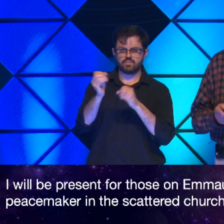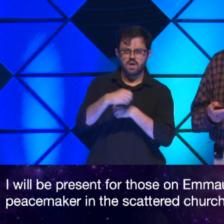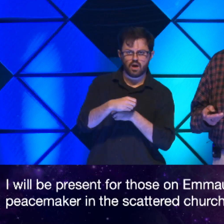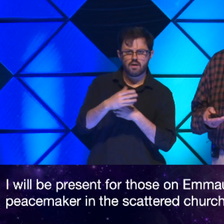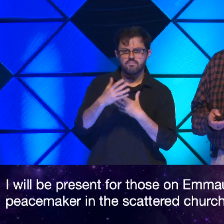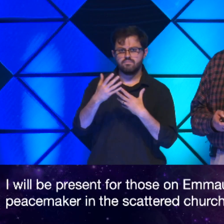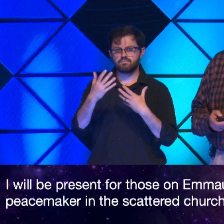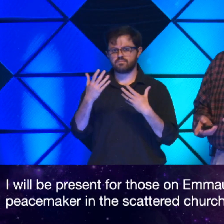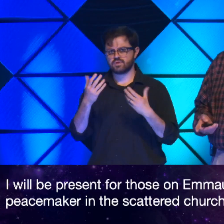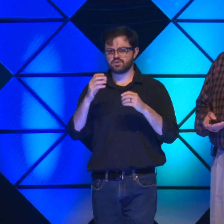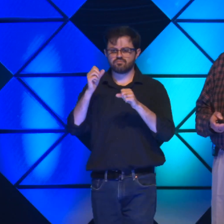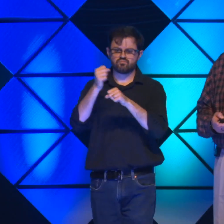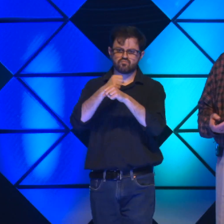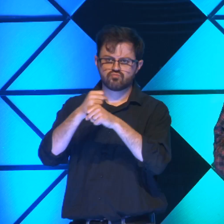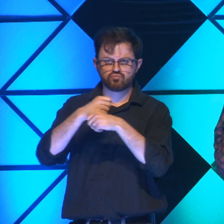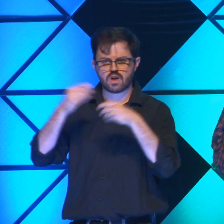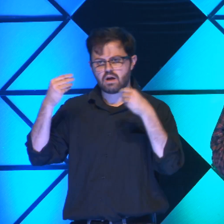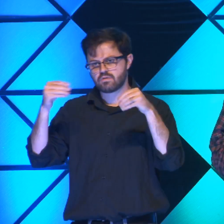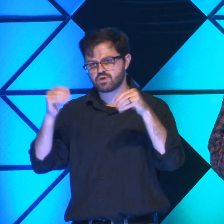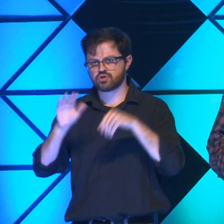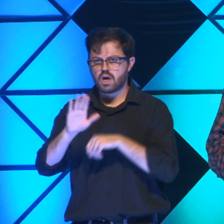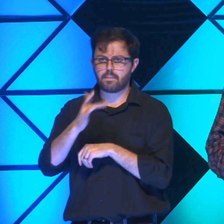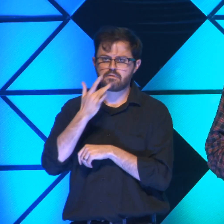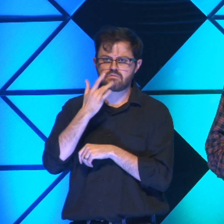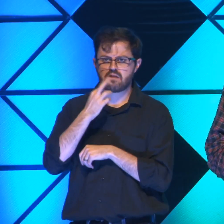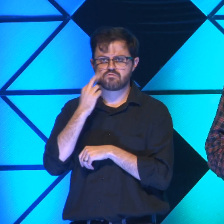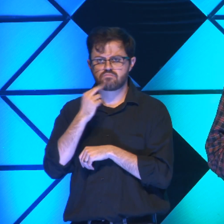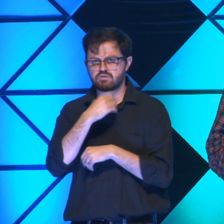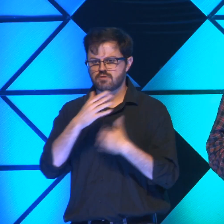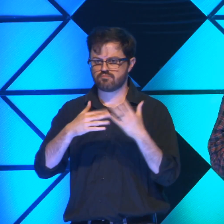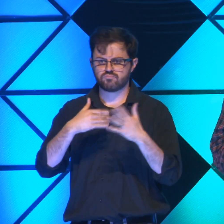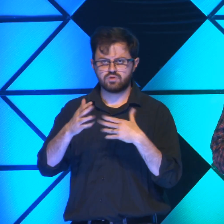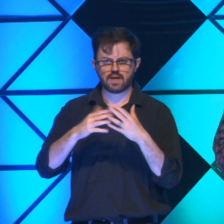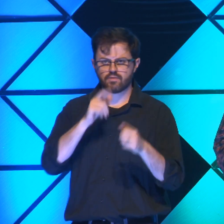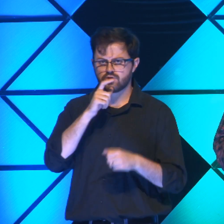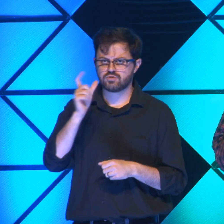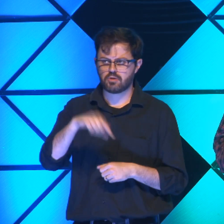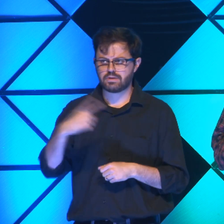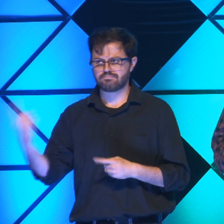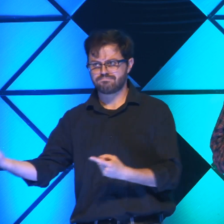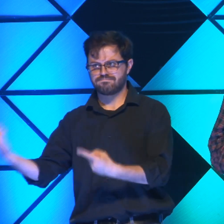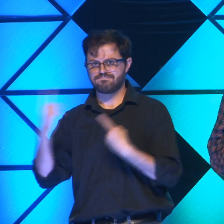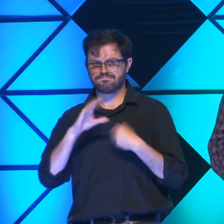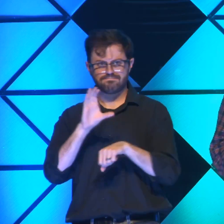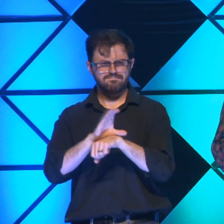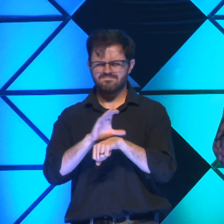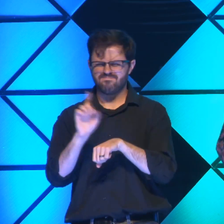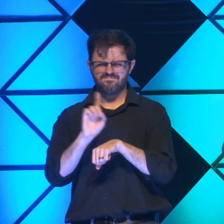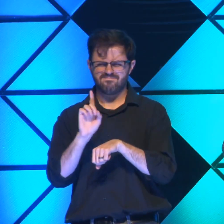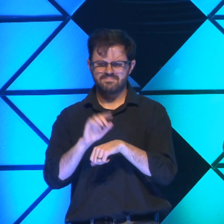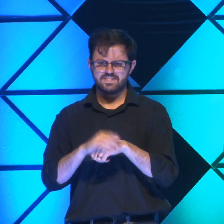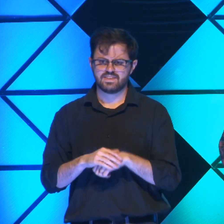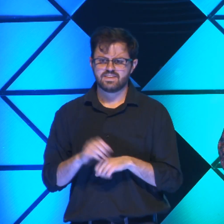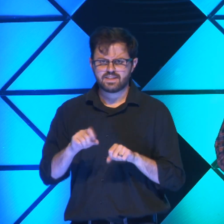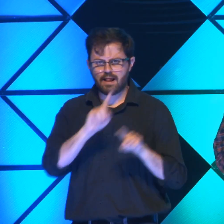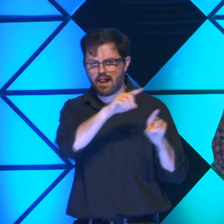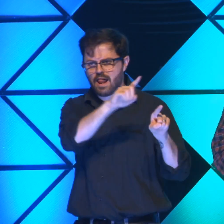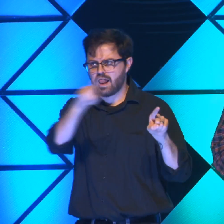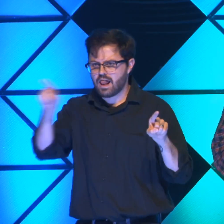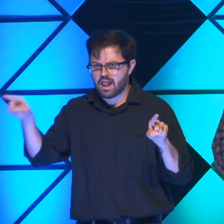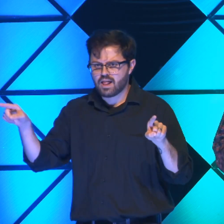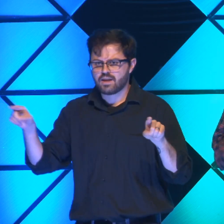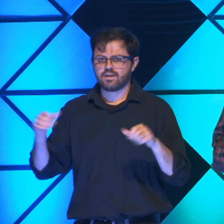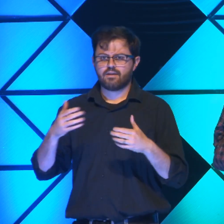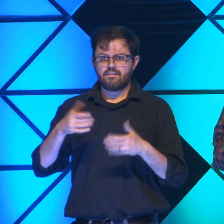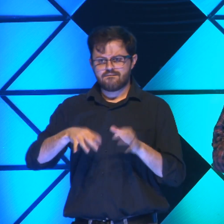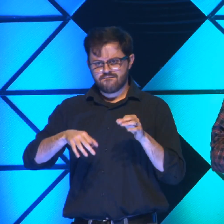can be present at a coffee shop or your favorite restaurant. Just open up and find the opportunity to break bread with